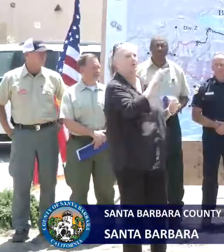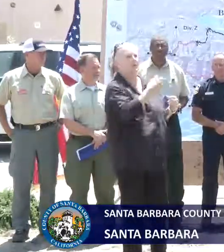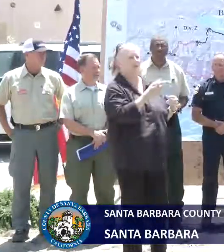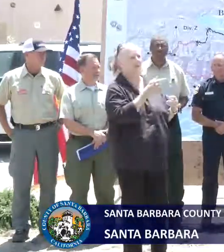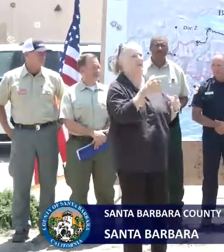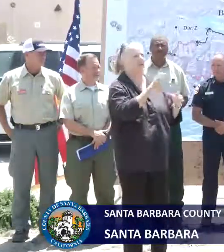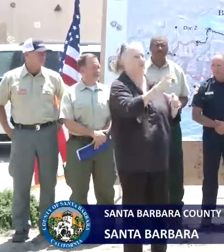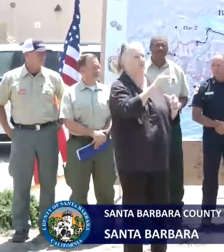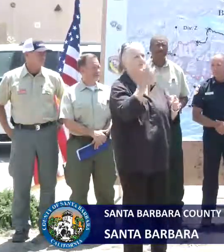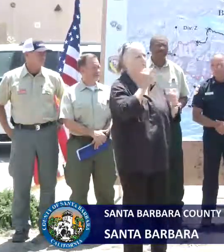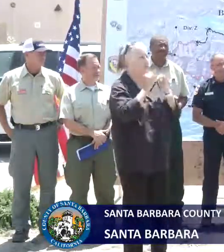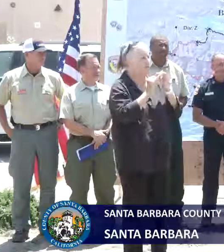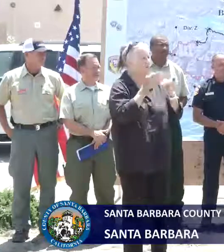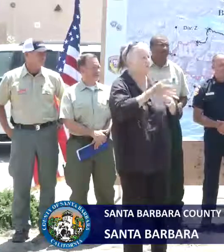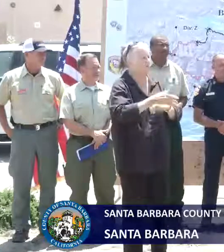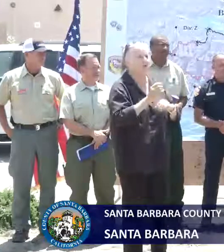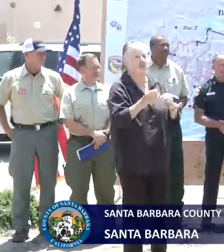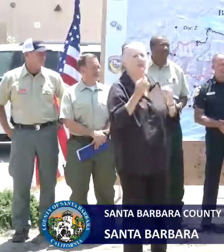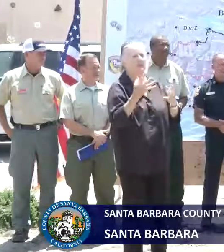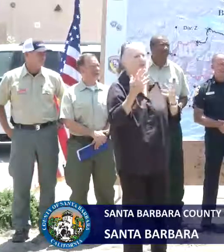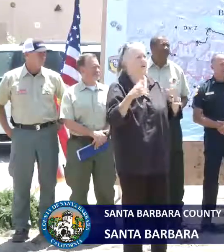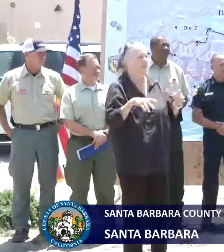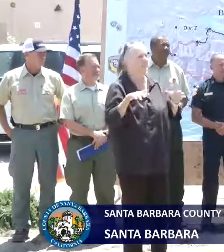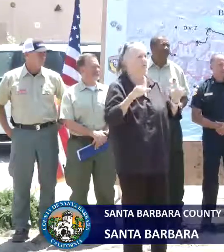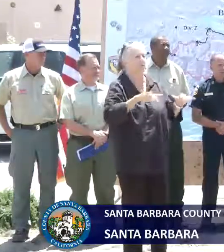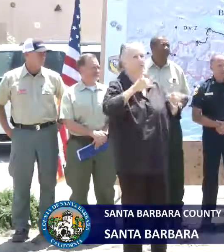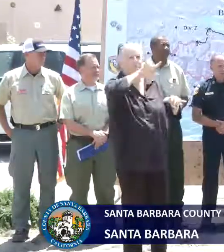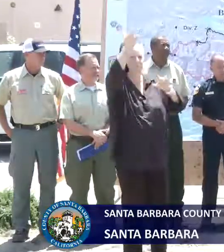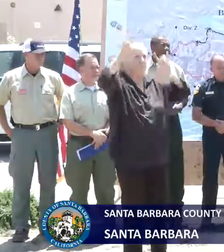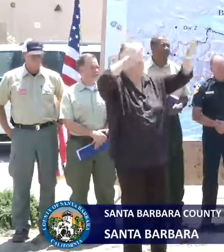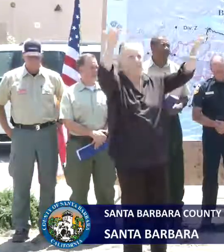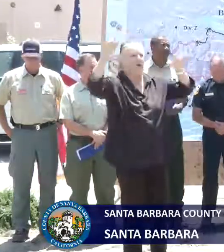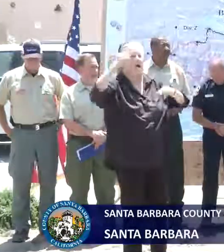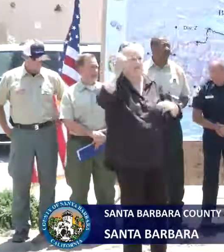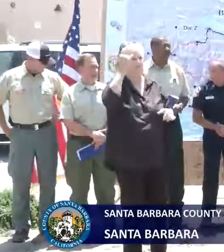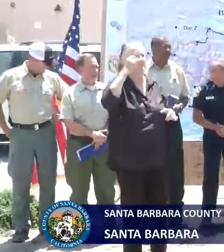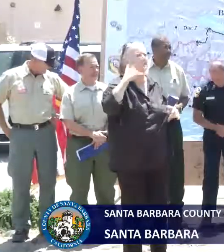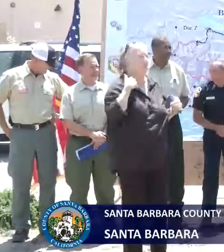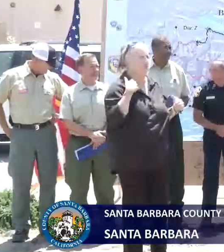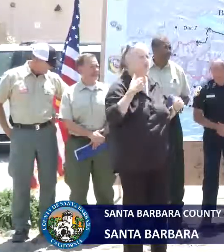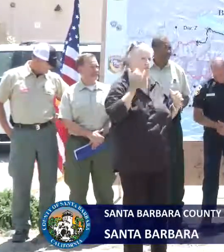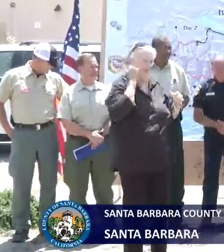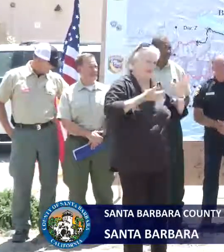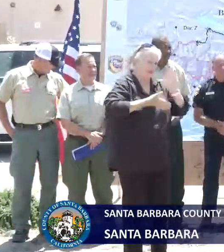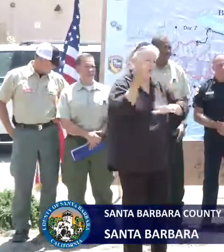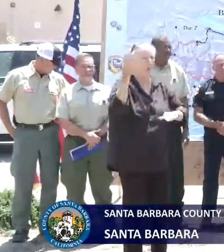interviews afterward, but I also believe many of you will have to catch a plane. So we understand if you have to go.